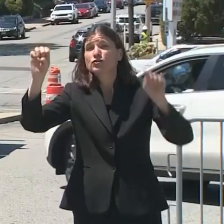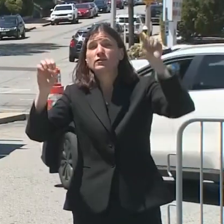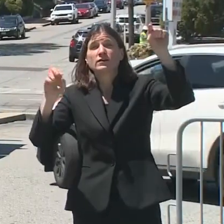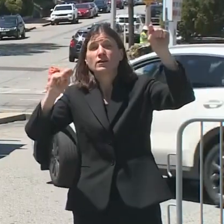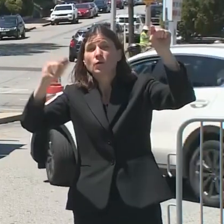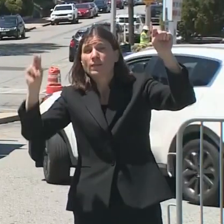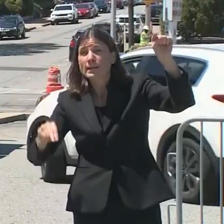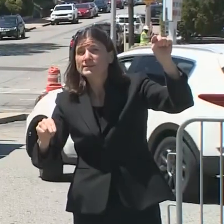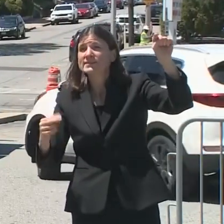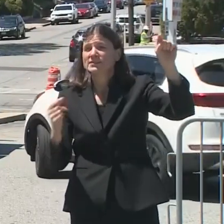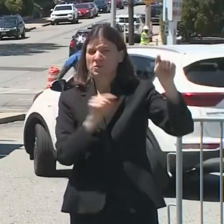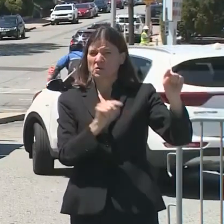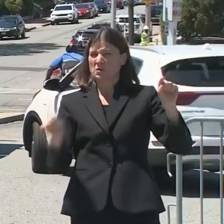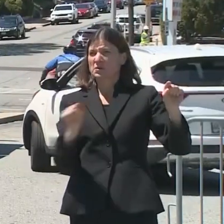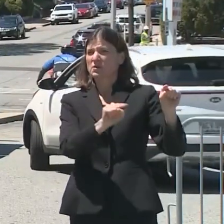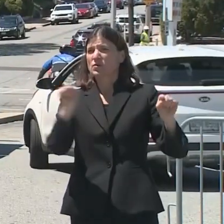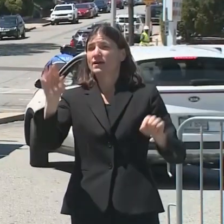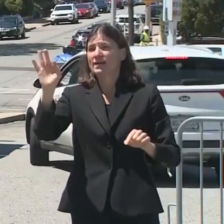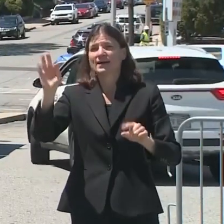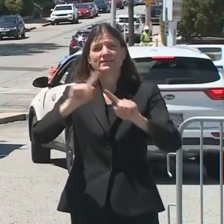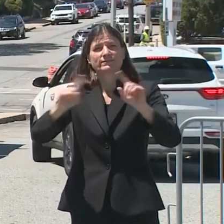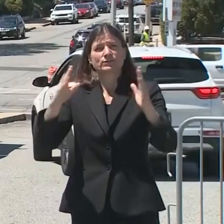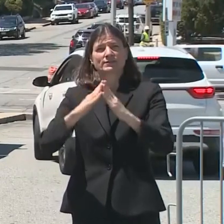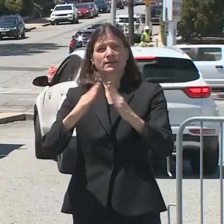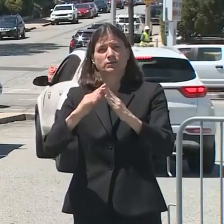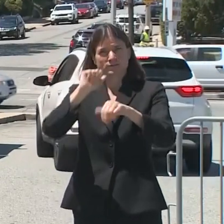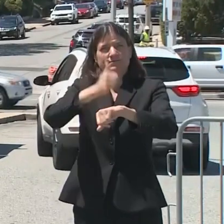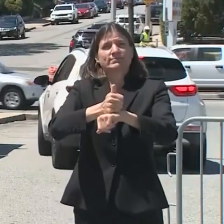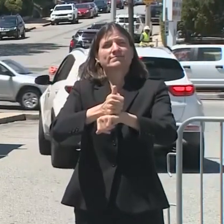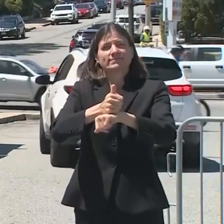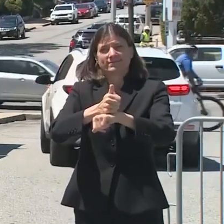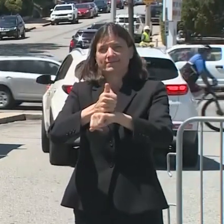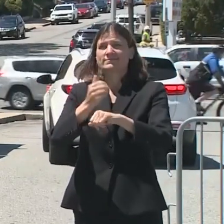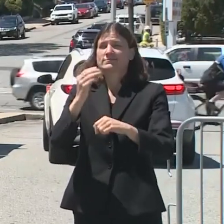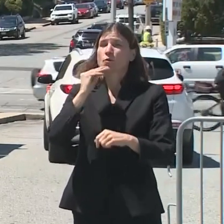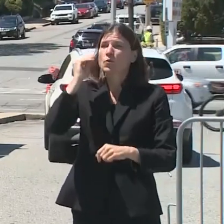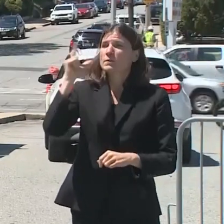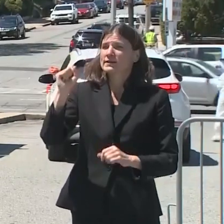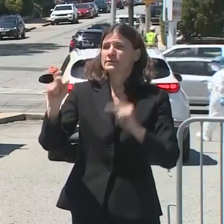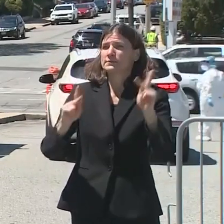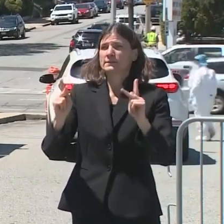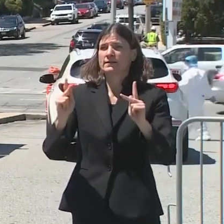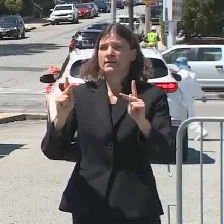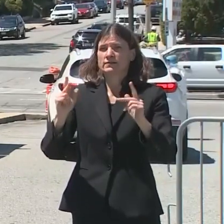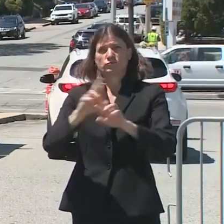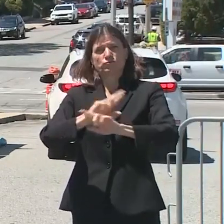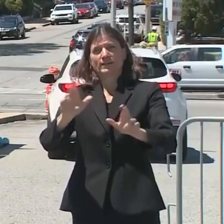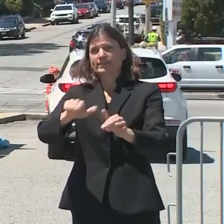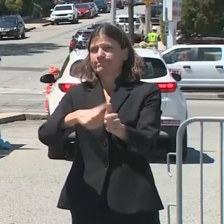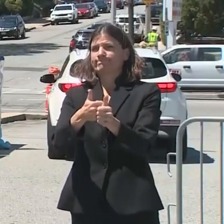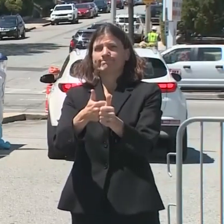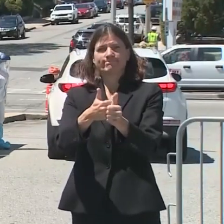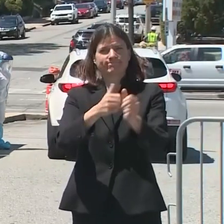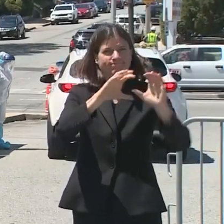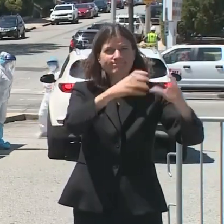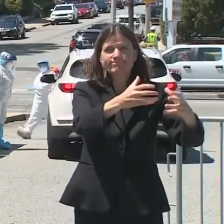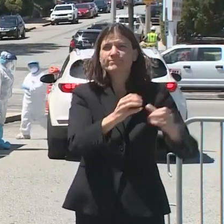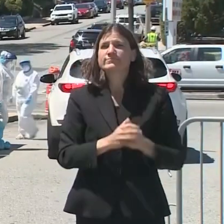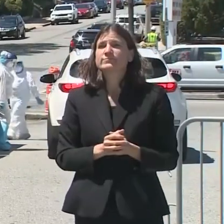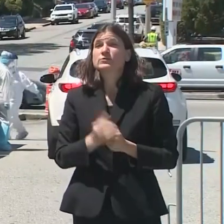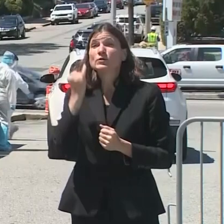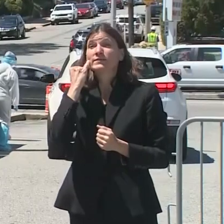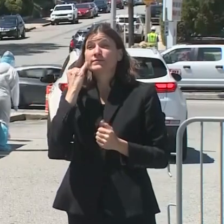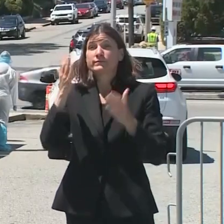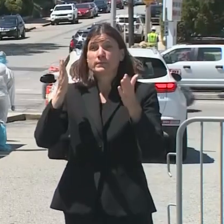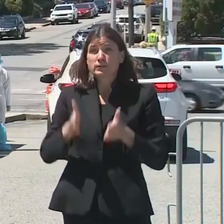local municipal and healthcare leaders. People who stay at the isolation and recovery programs are provided with a